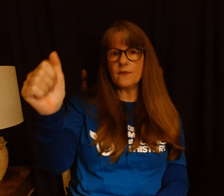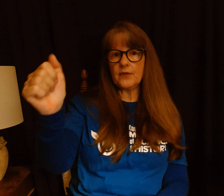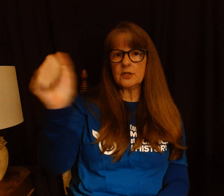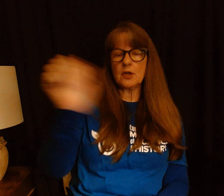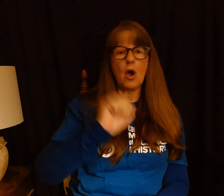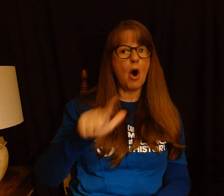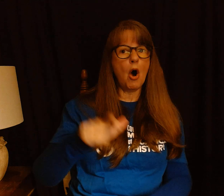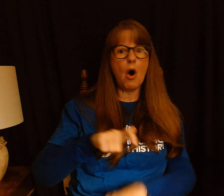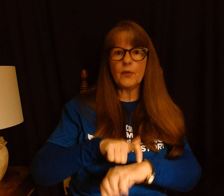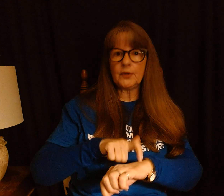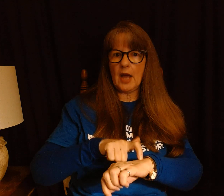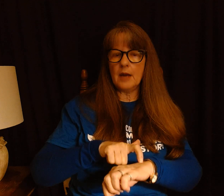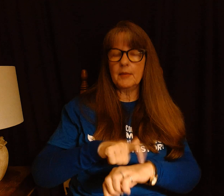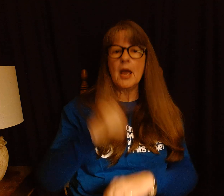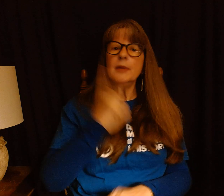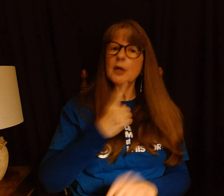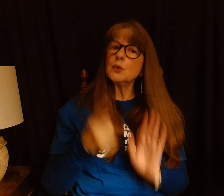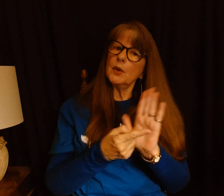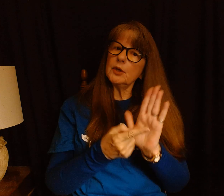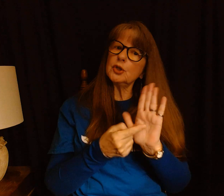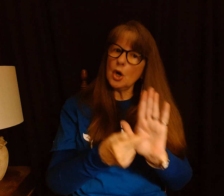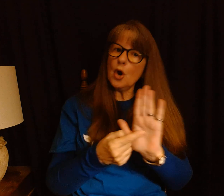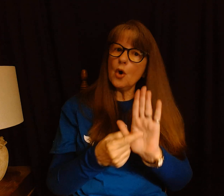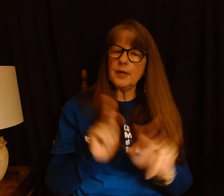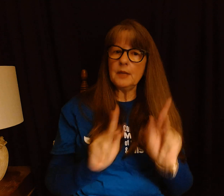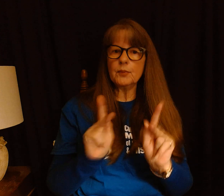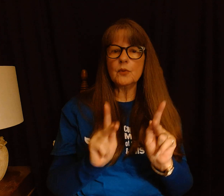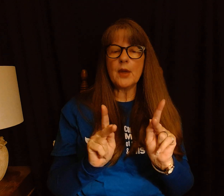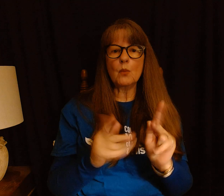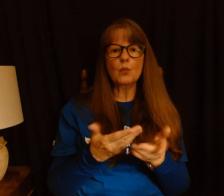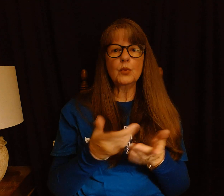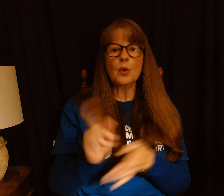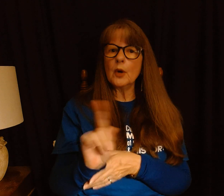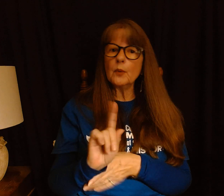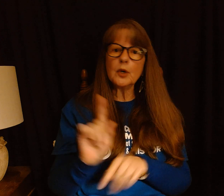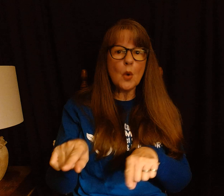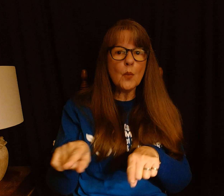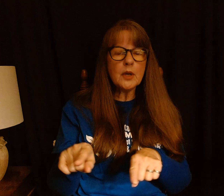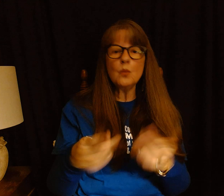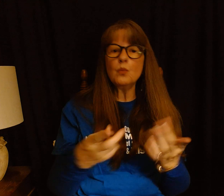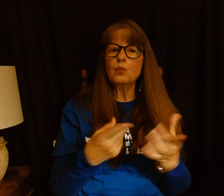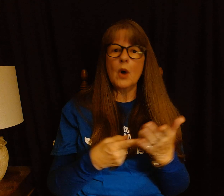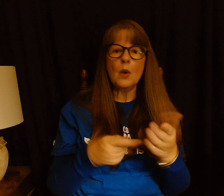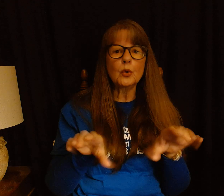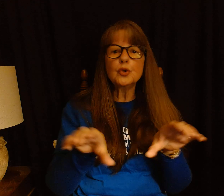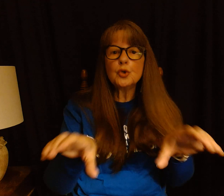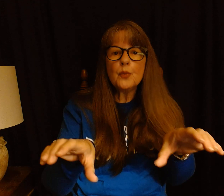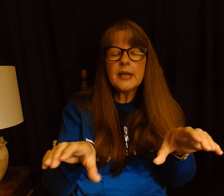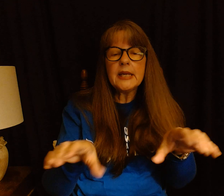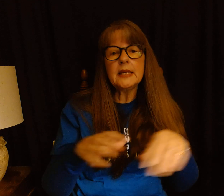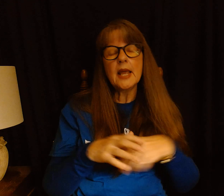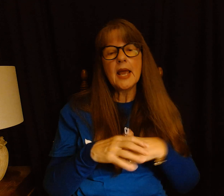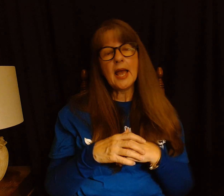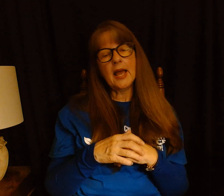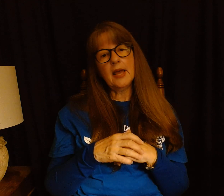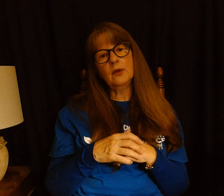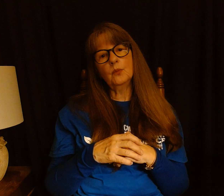selfies all the time because we want to show people that where we're going, what we're doing, and